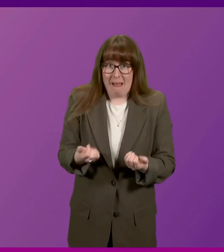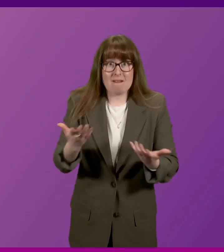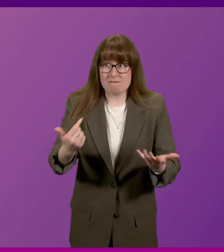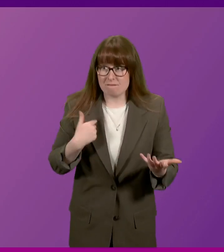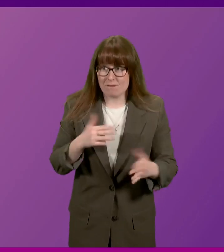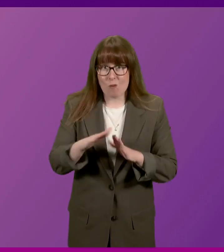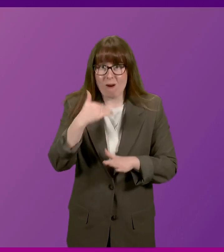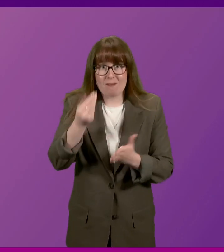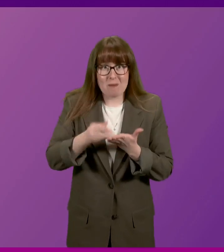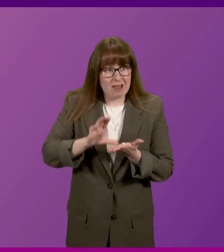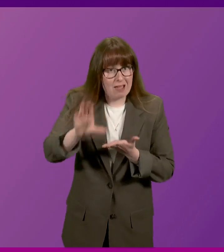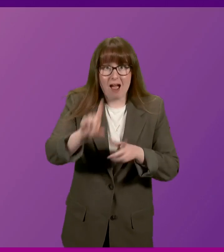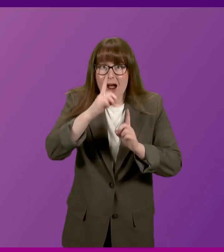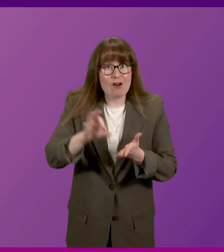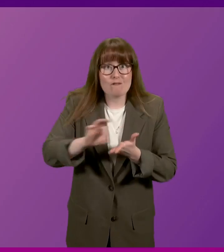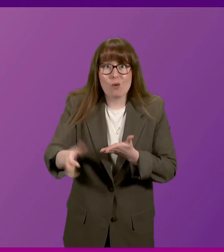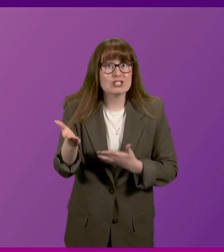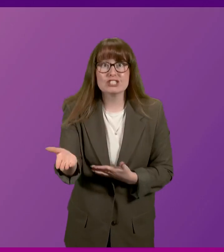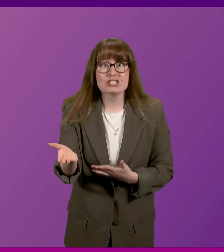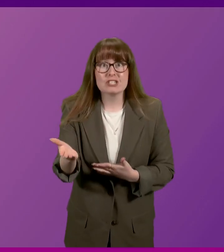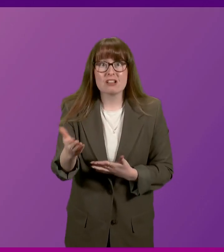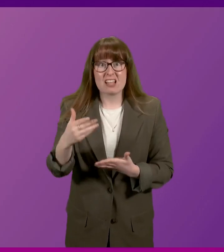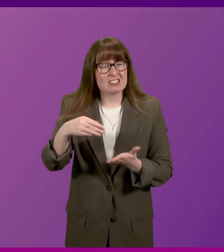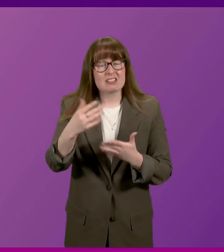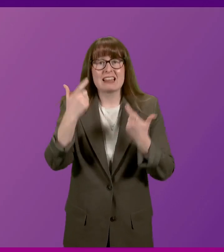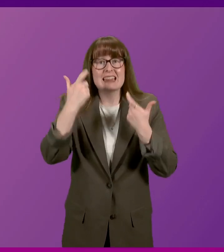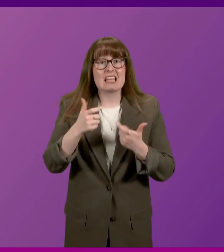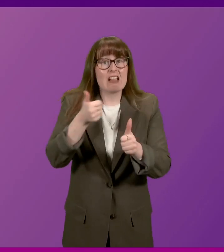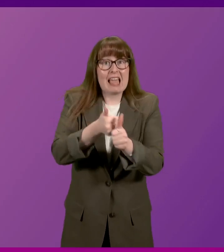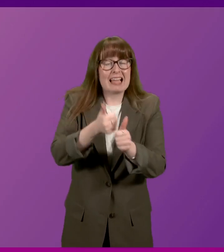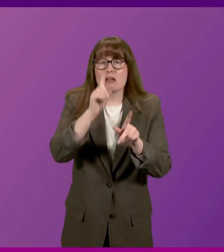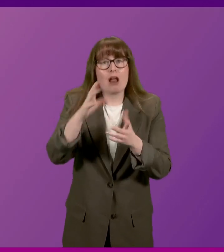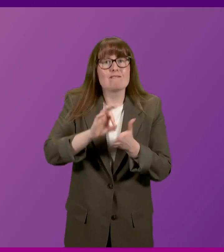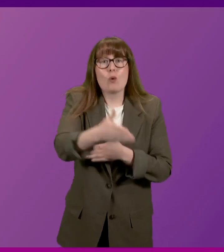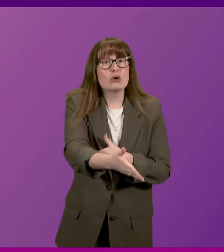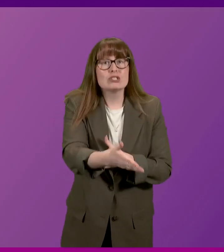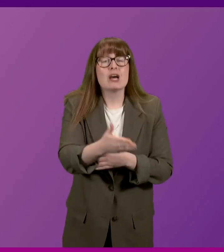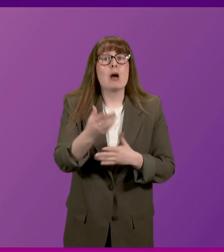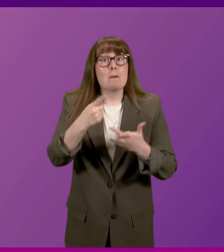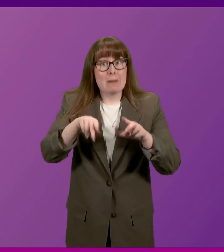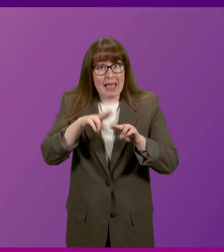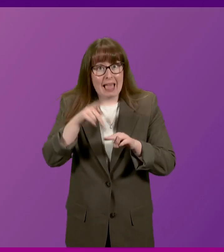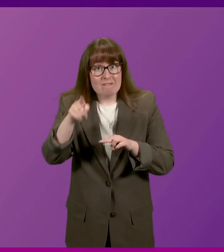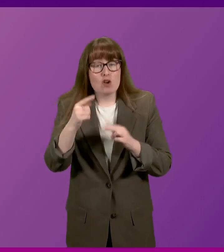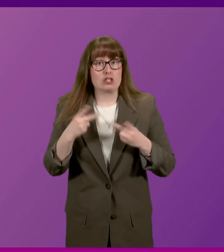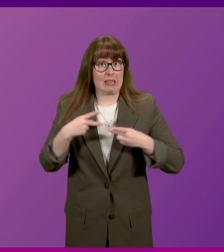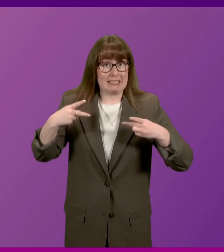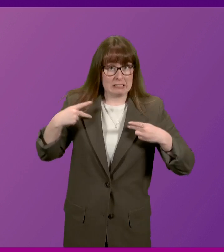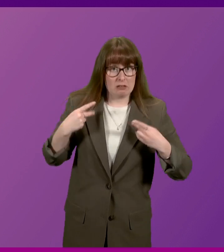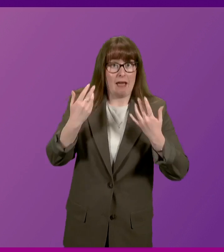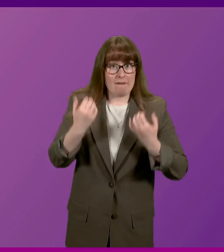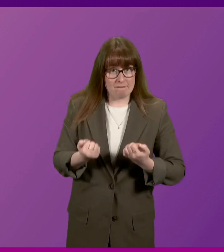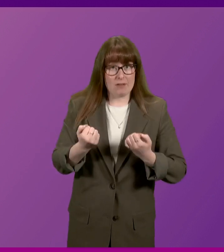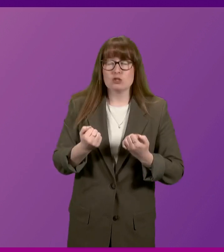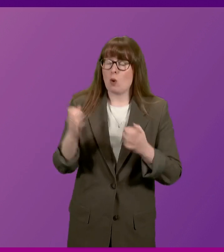in terms of being able to access legal aid. But then if they were, the competence of the solicitors, so the